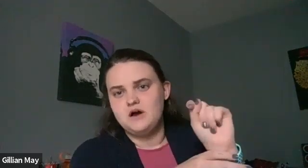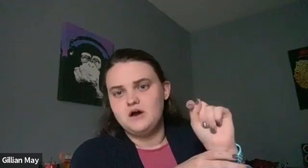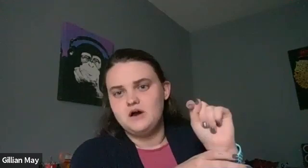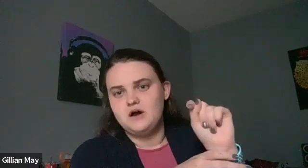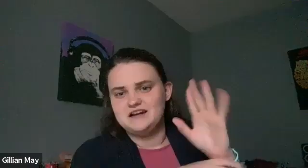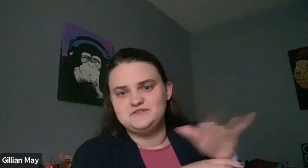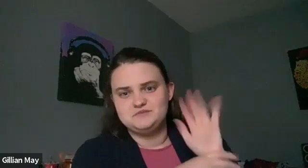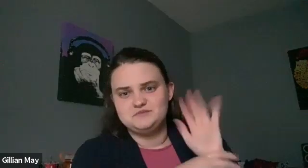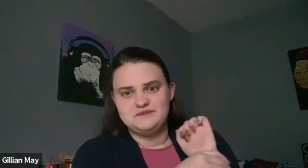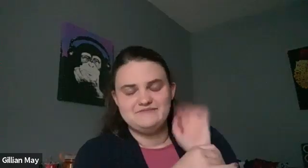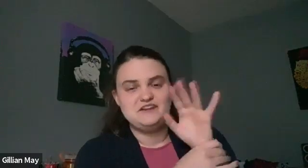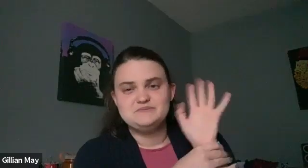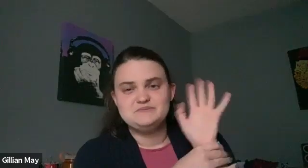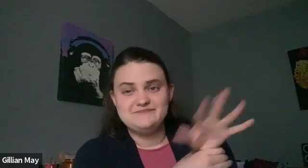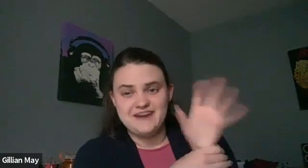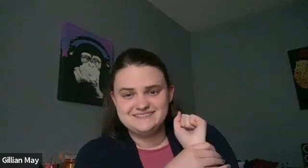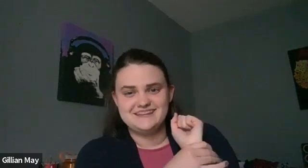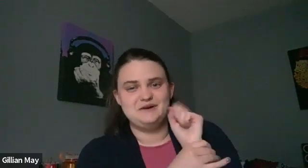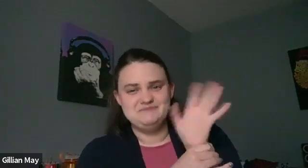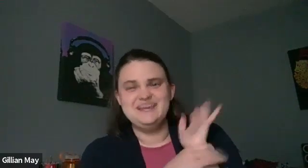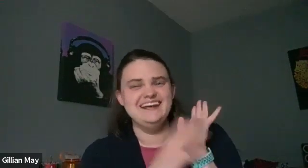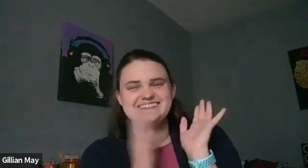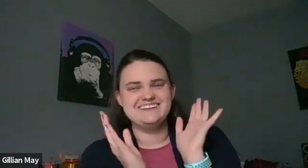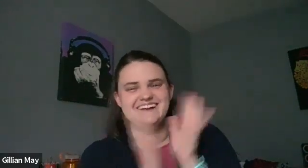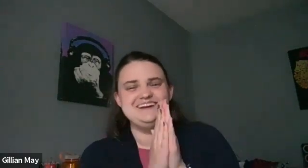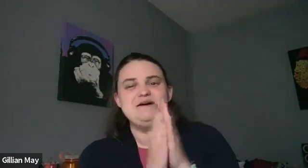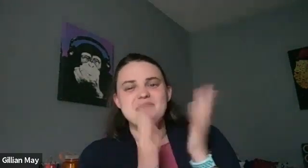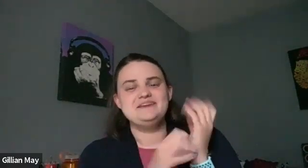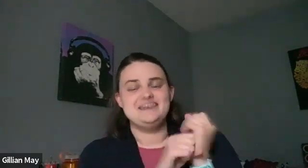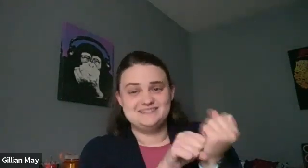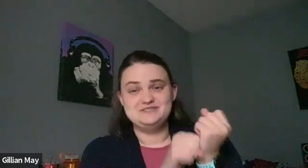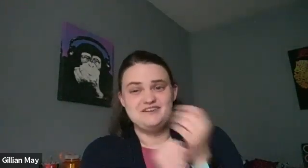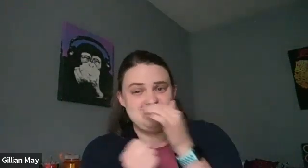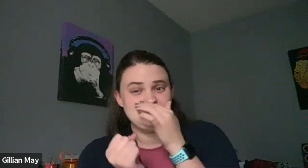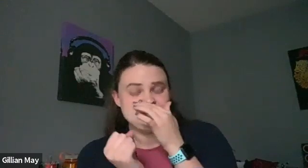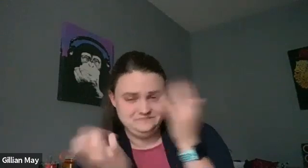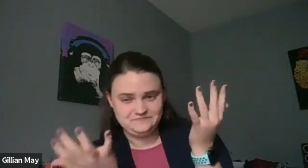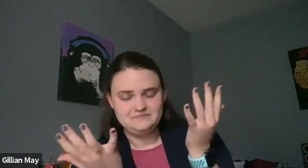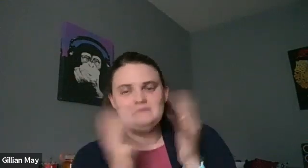soft. I just fingerspelled it fast. That's all. Sorry. But yeah, so softball.